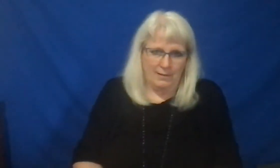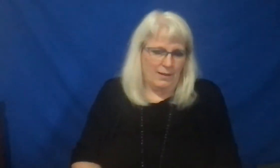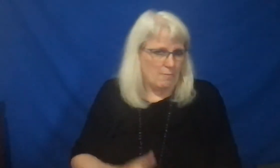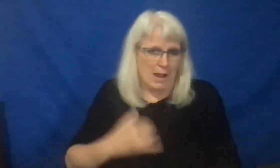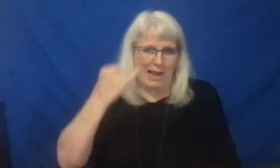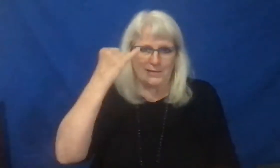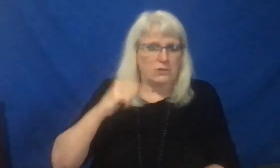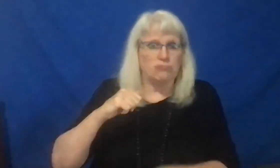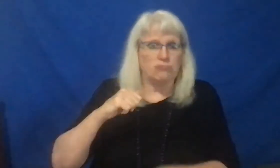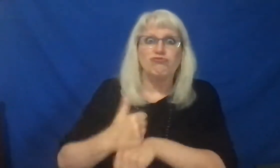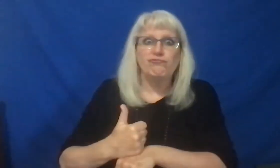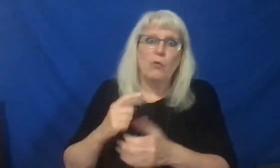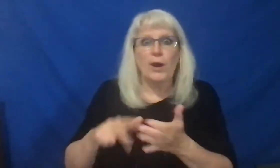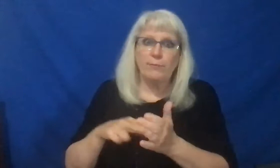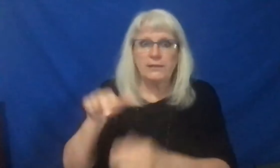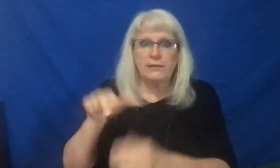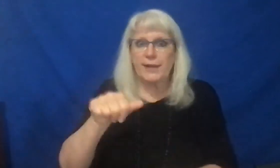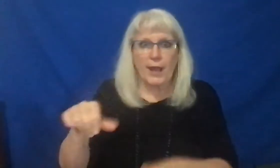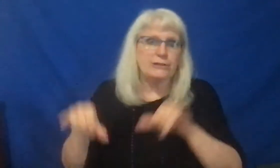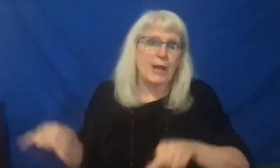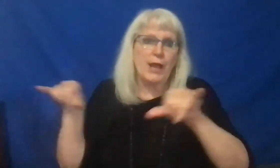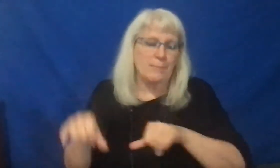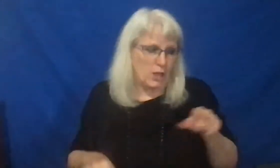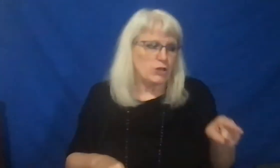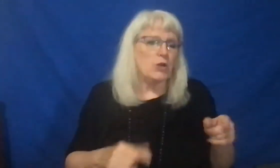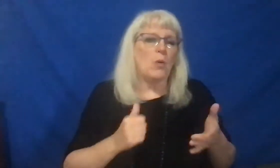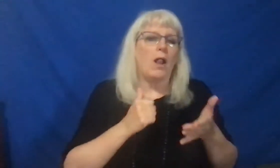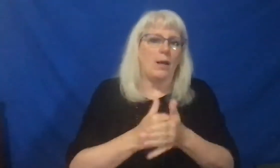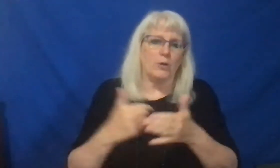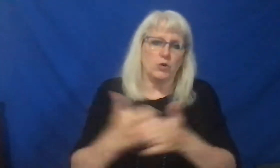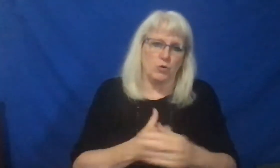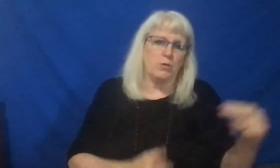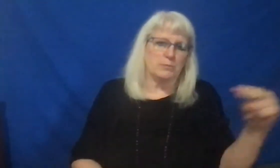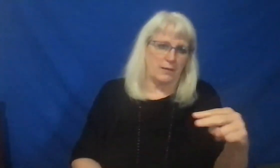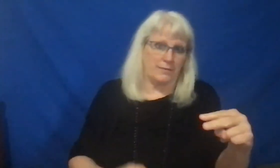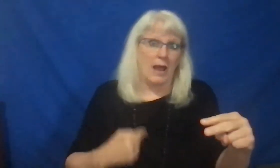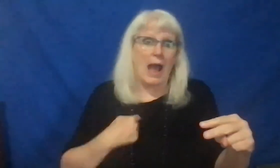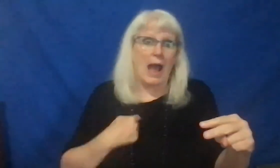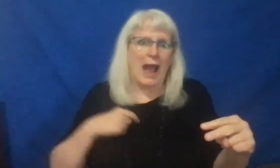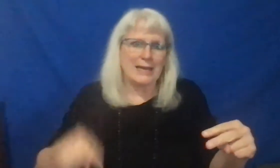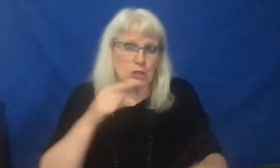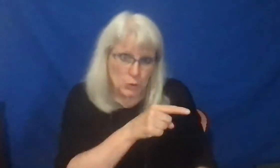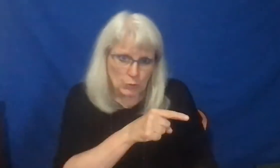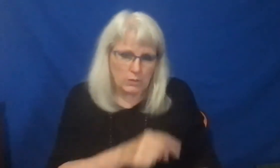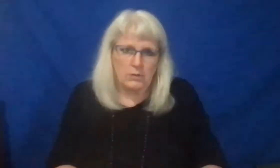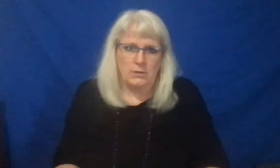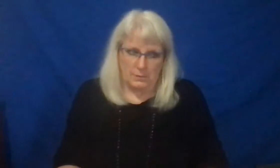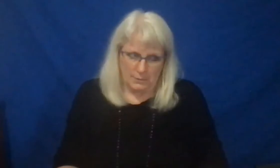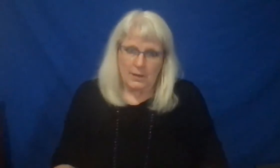about Alcoholics Anonymous. And I think that you're going to bring something fresh and new that I had never considered. And I'm really excited to hear what you have to